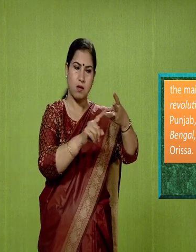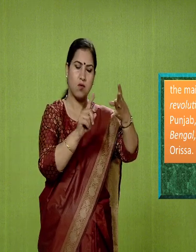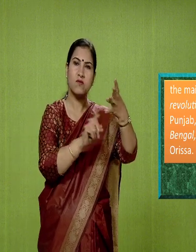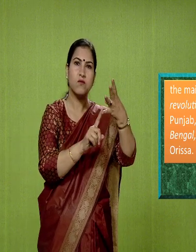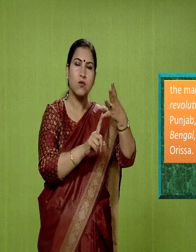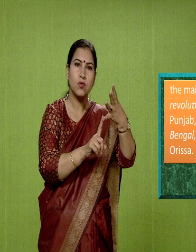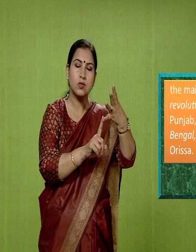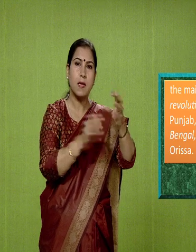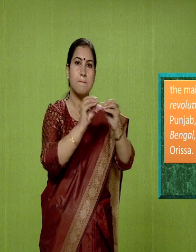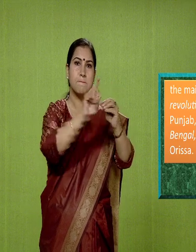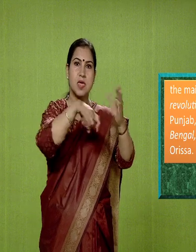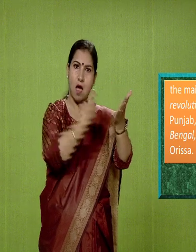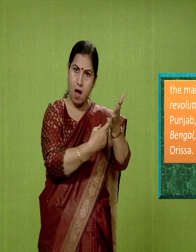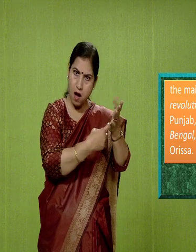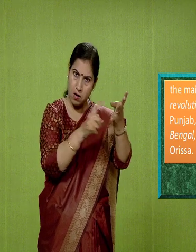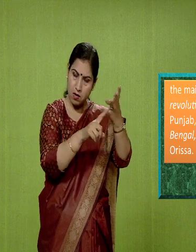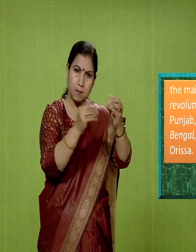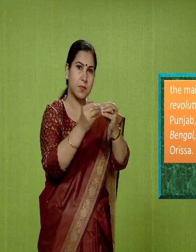fourth is Bihar,